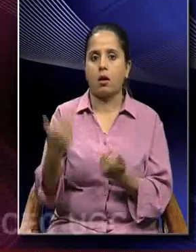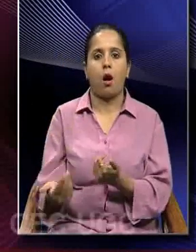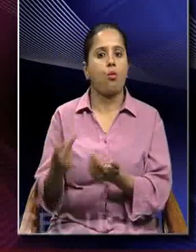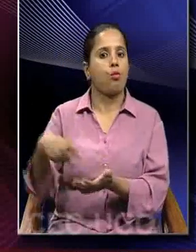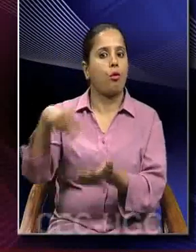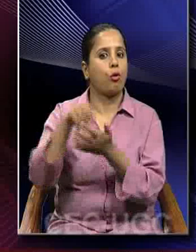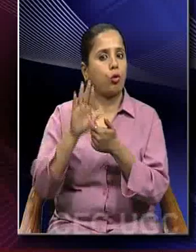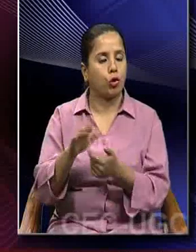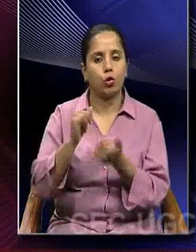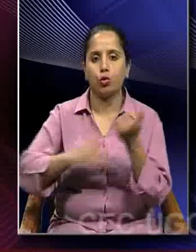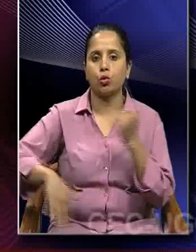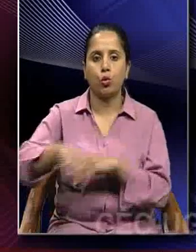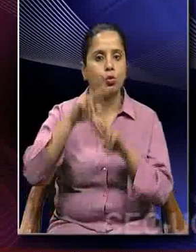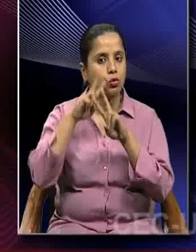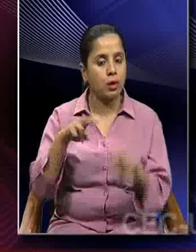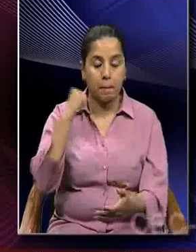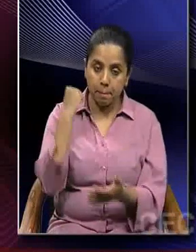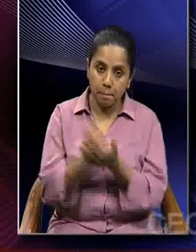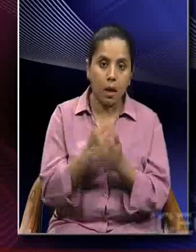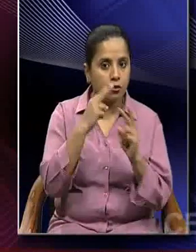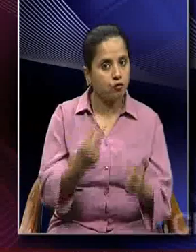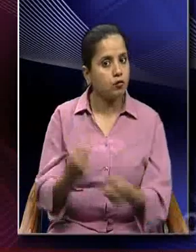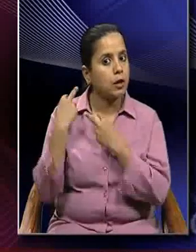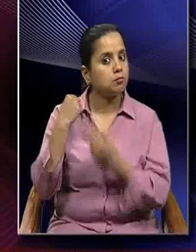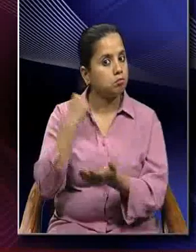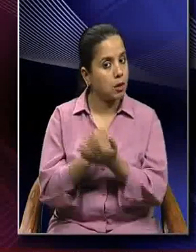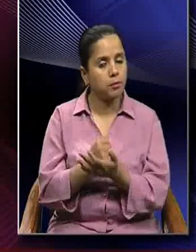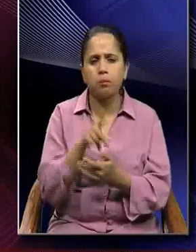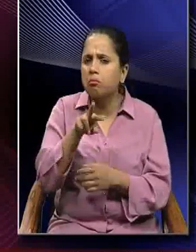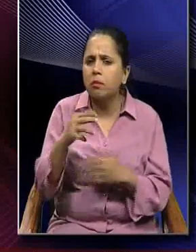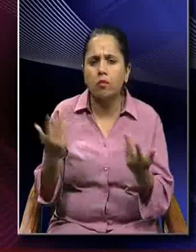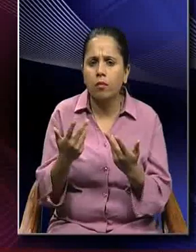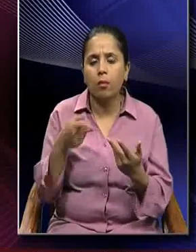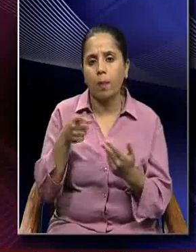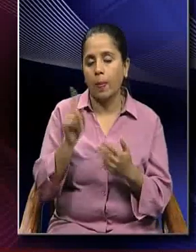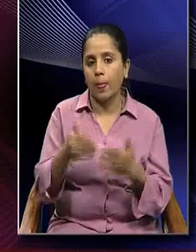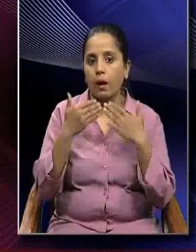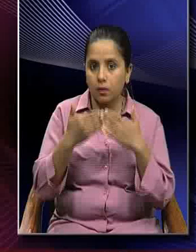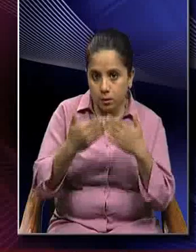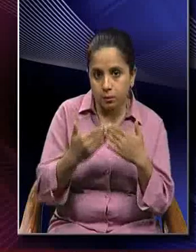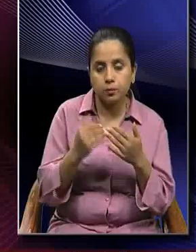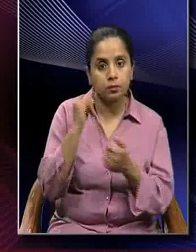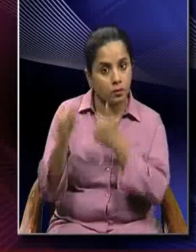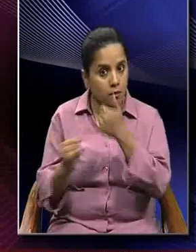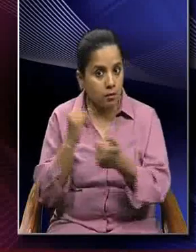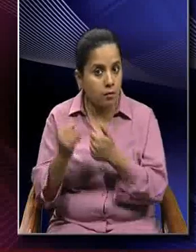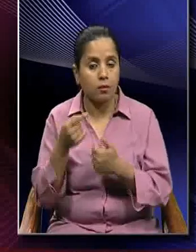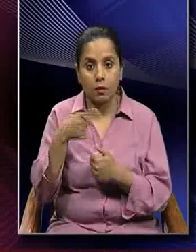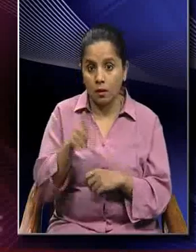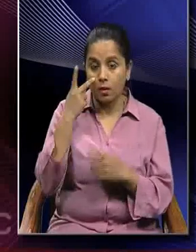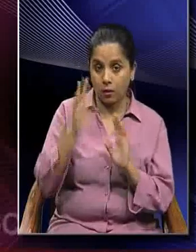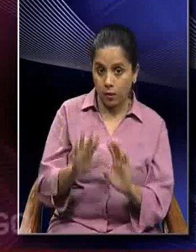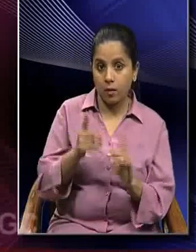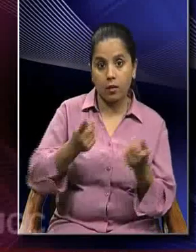that social research must be reflexive. That means it should study and criticize itself as well